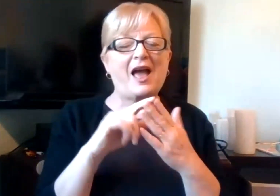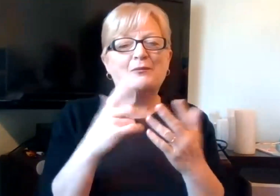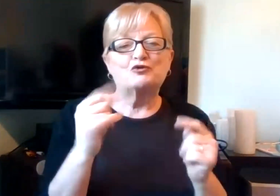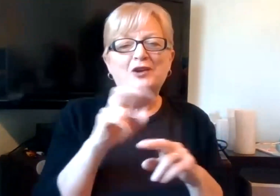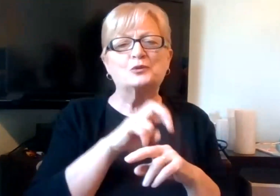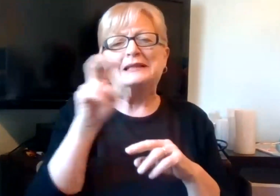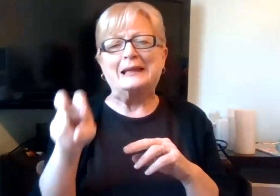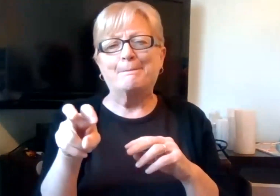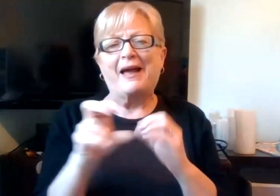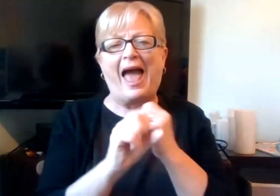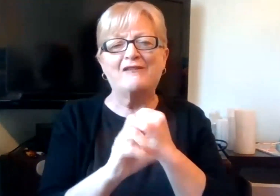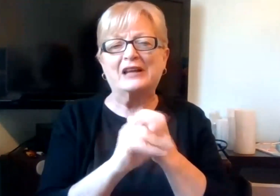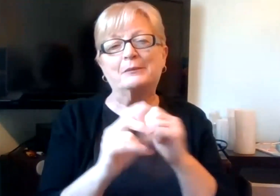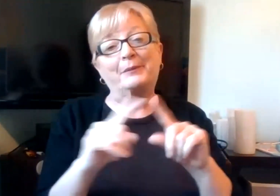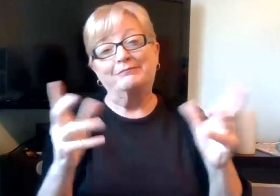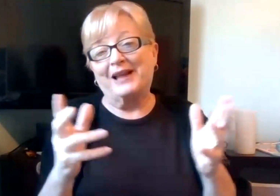I'm going to.